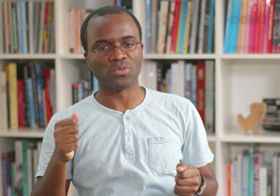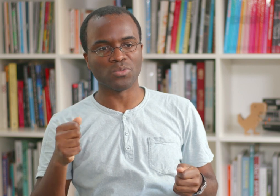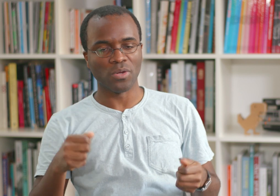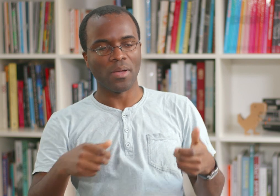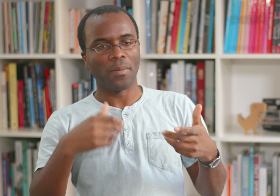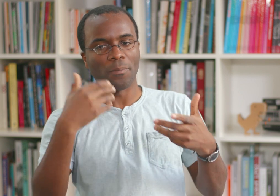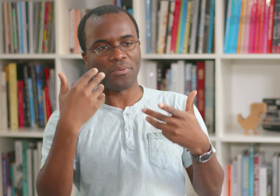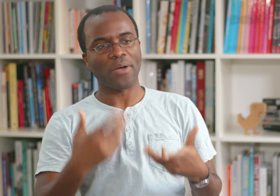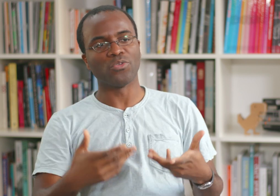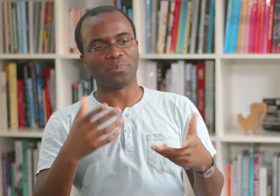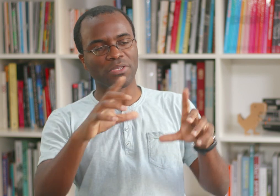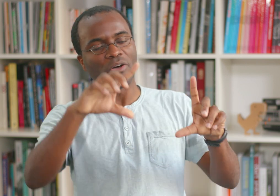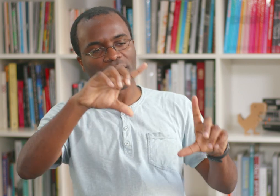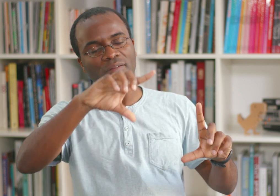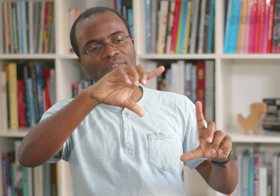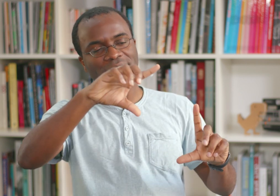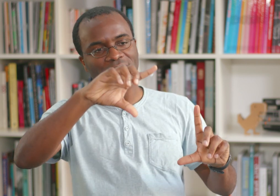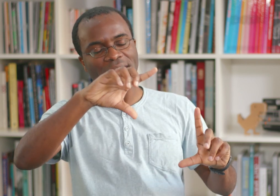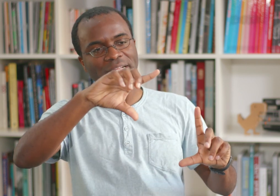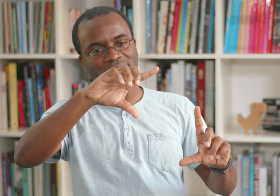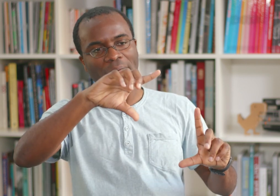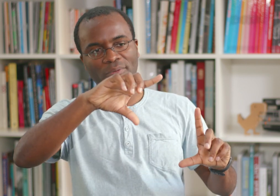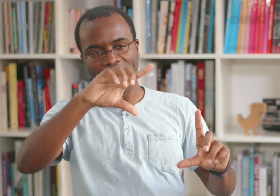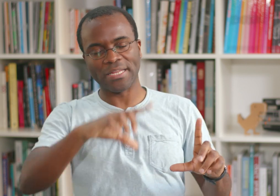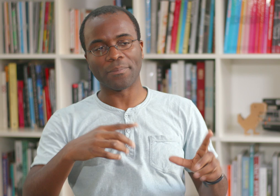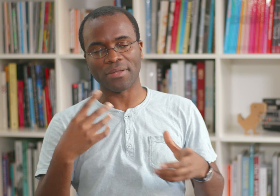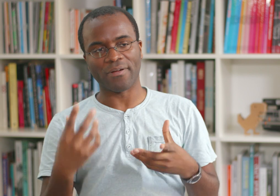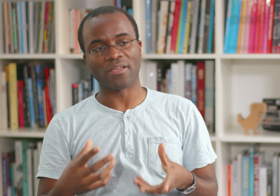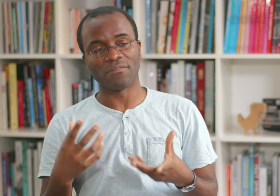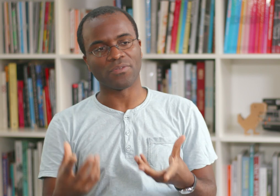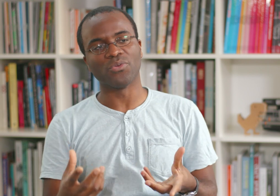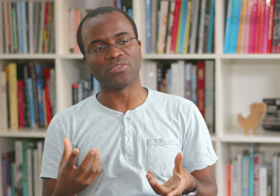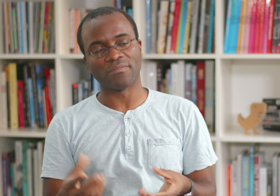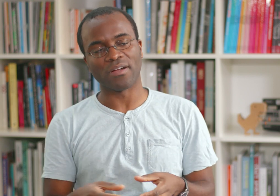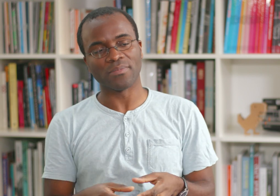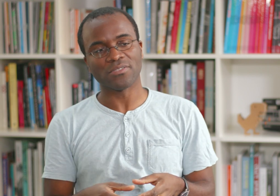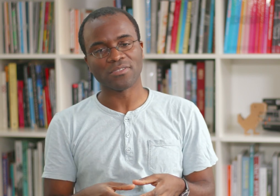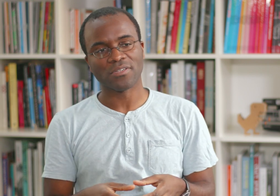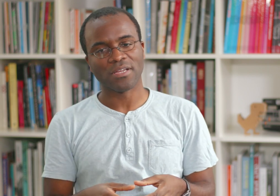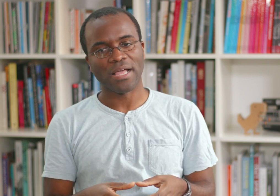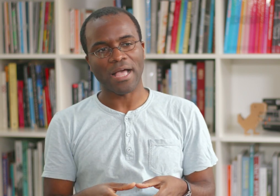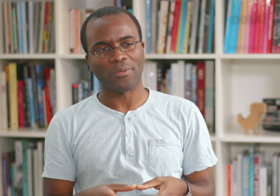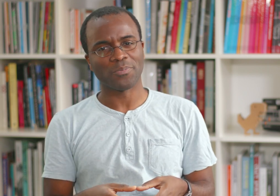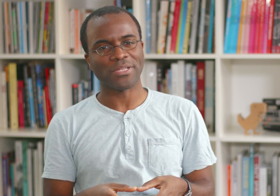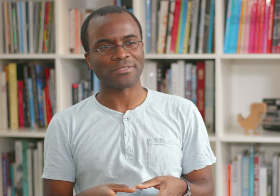browse beyond the confines of that native app without ending up in a very confused environment at which point